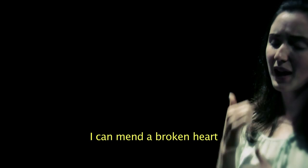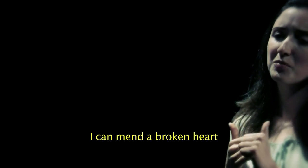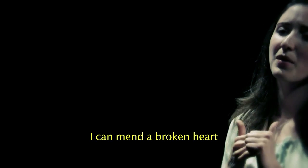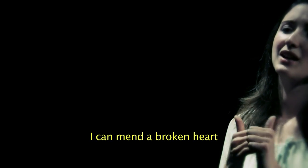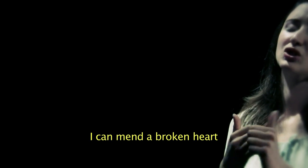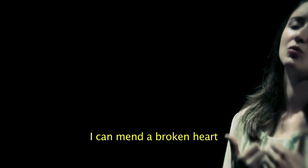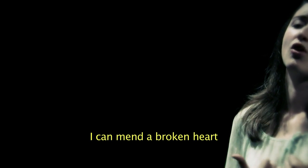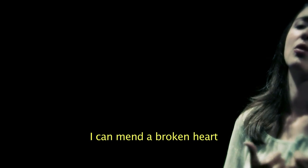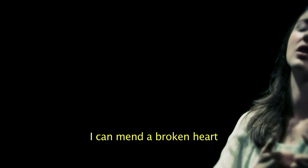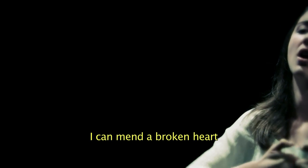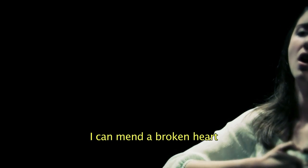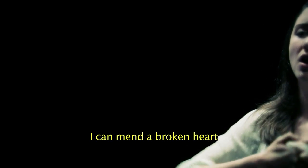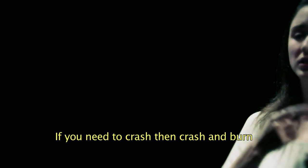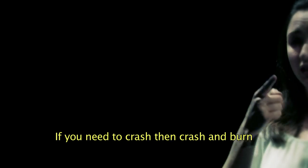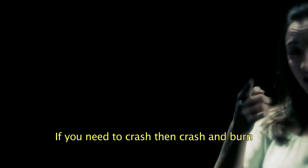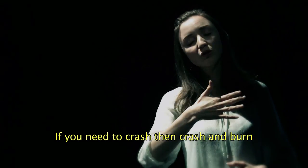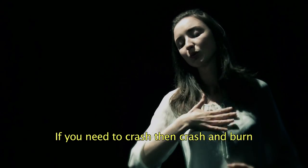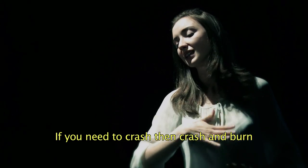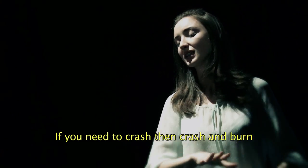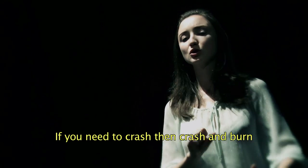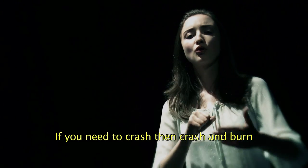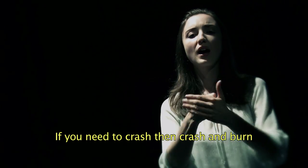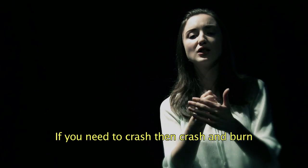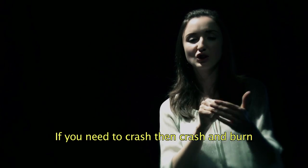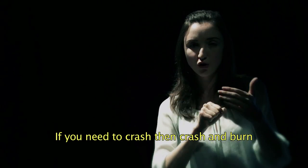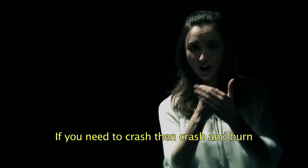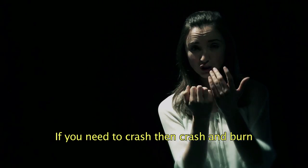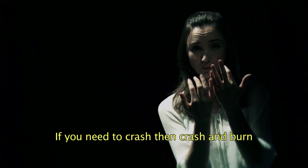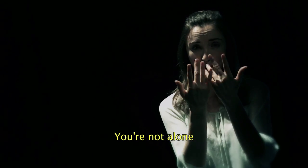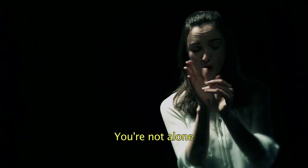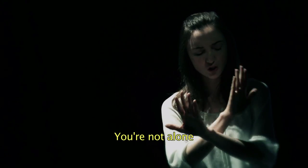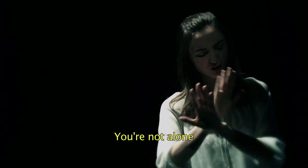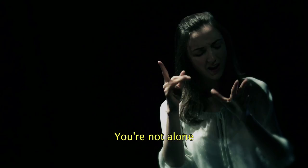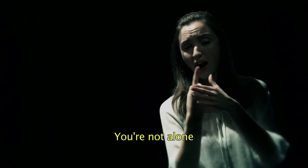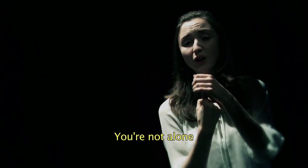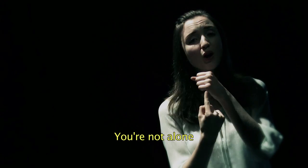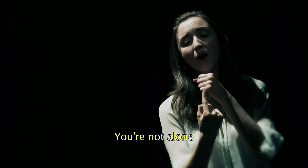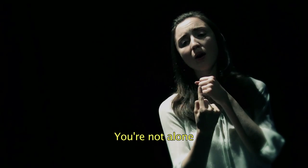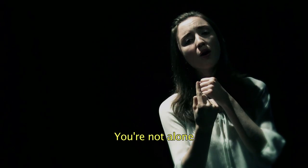can mend a broken heart If you need to cross, I'm crushing but you're not alone